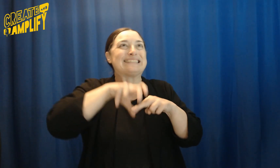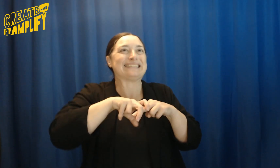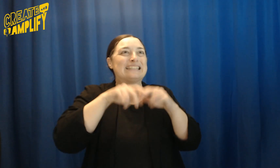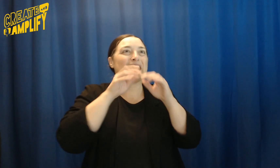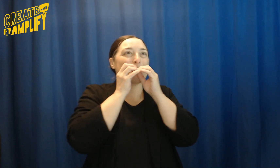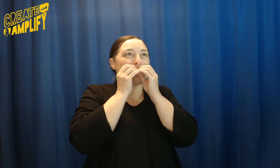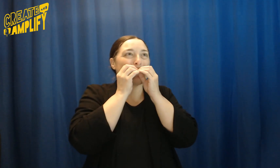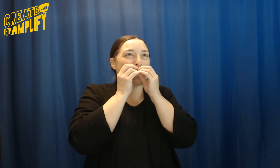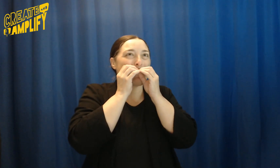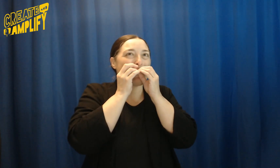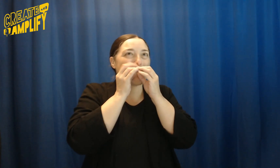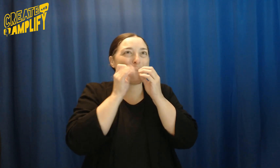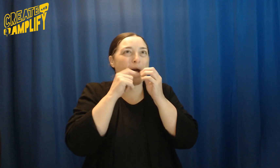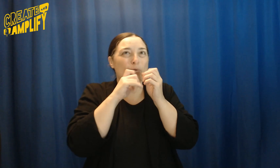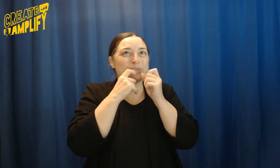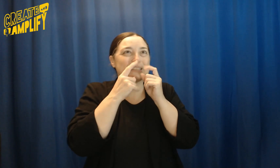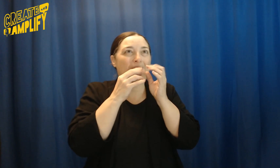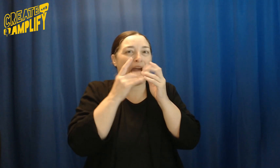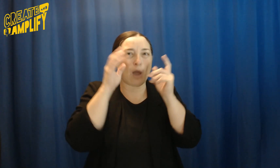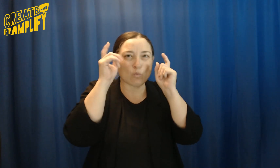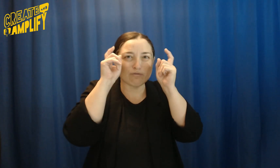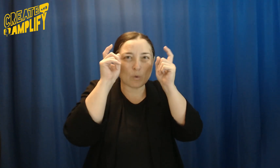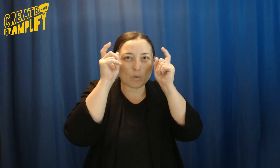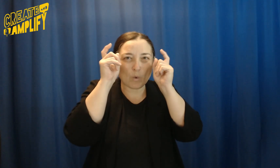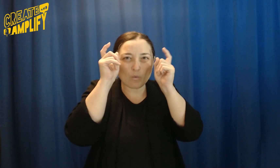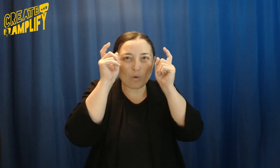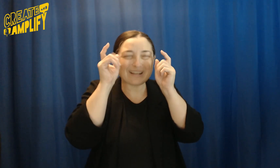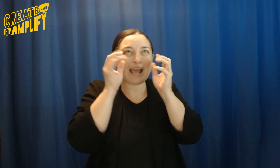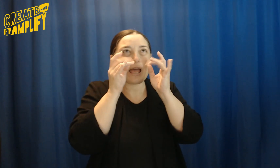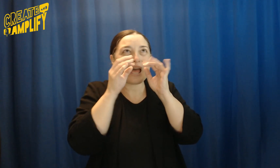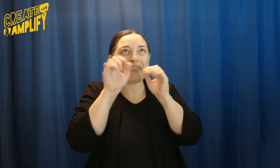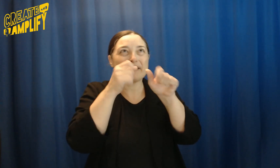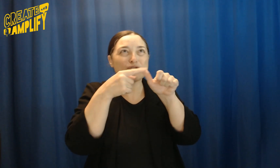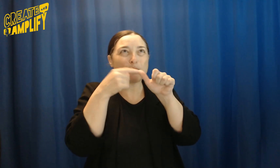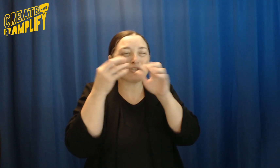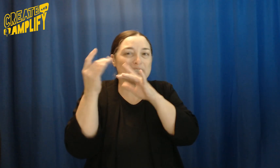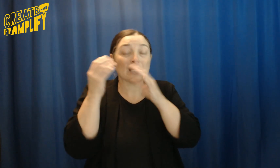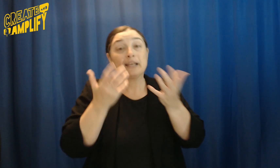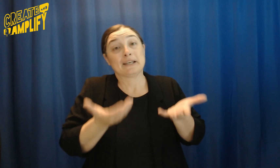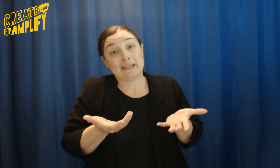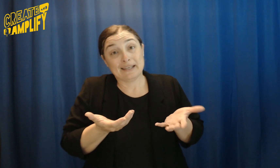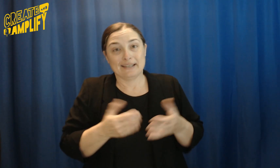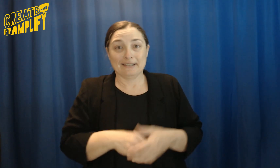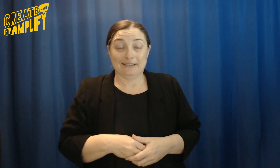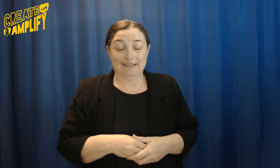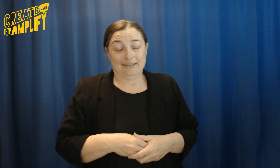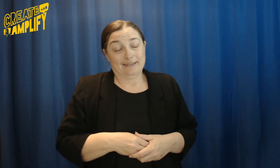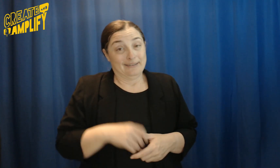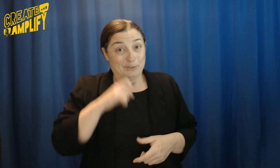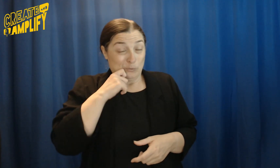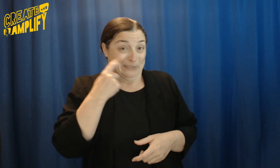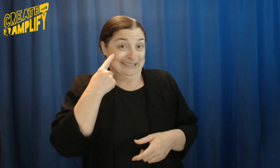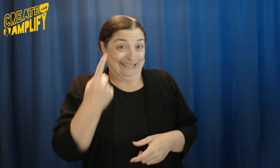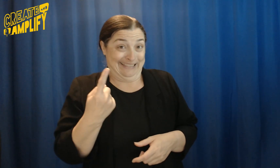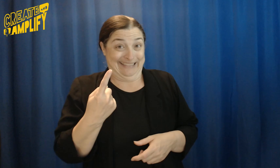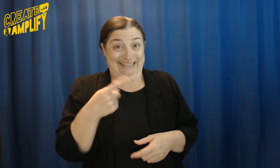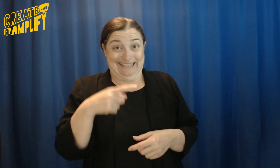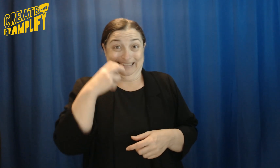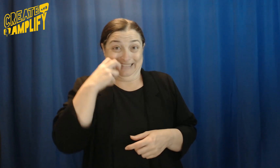I'm just like worried about what might go wrong. So we'll see if it sticks this time. If it doesn't, I might